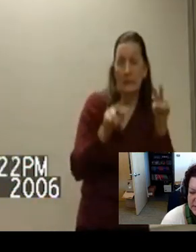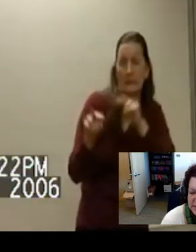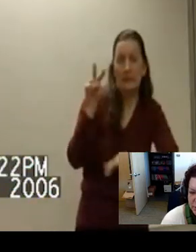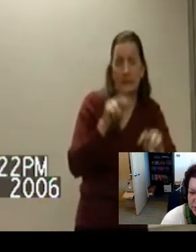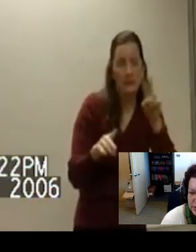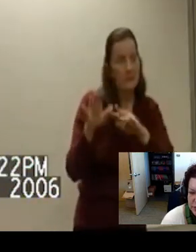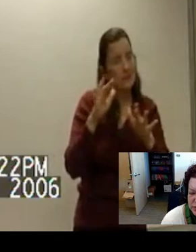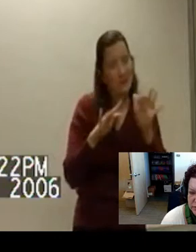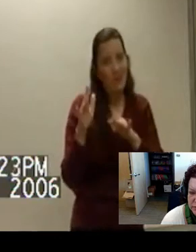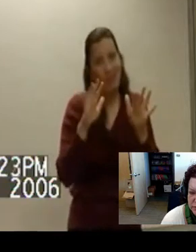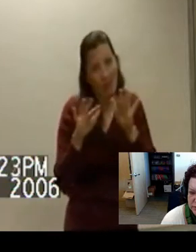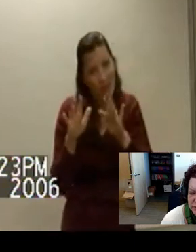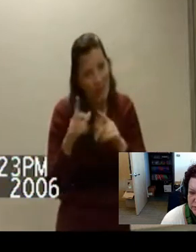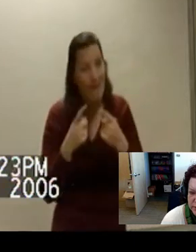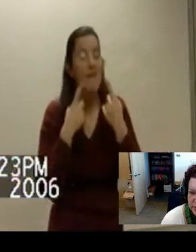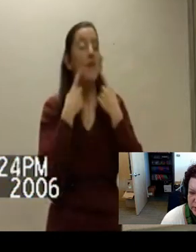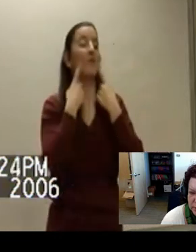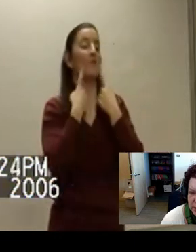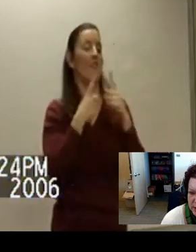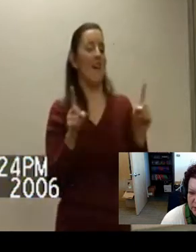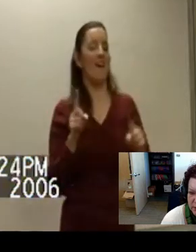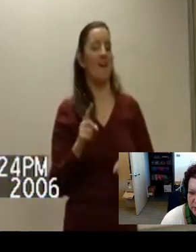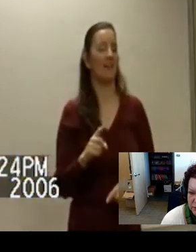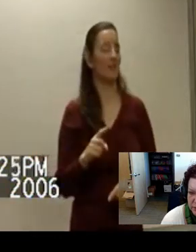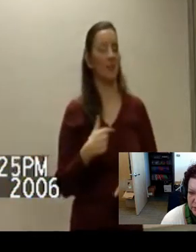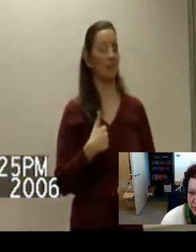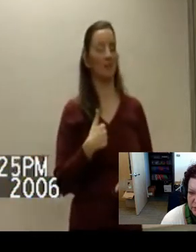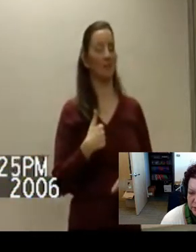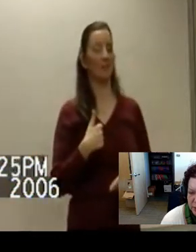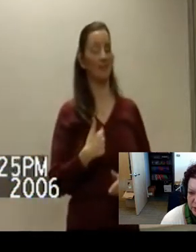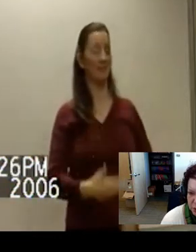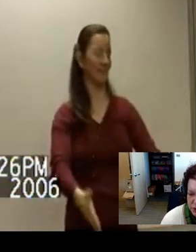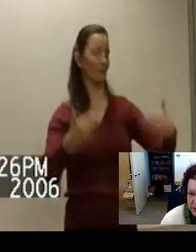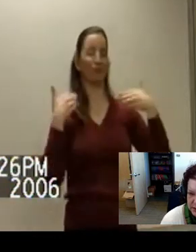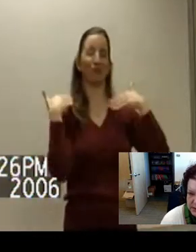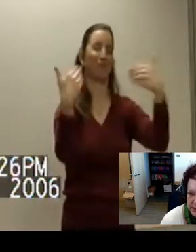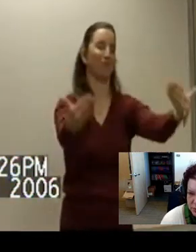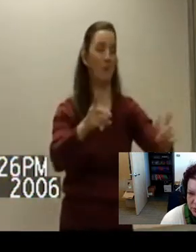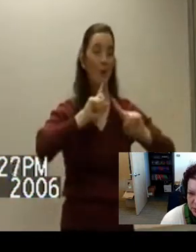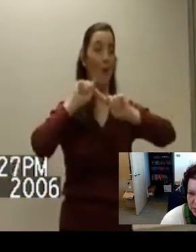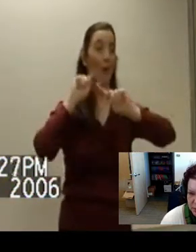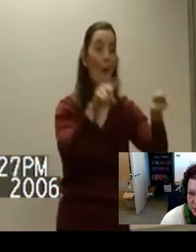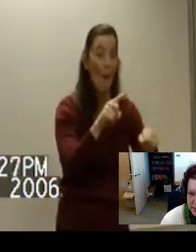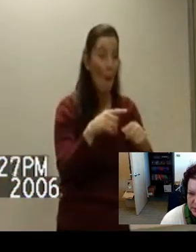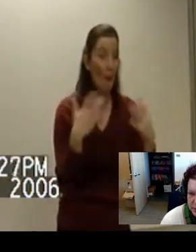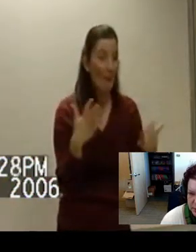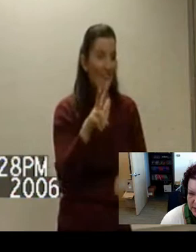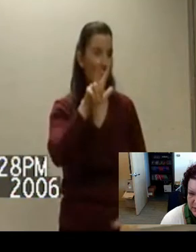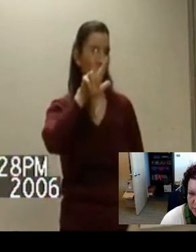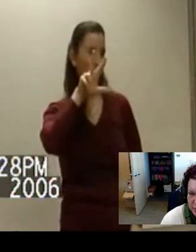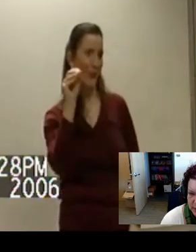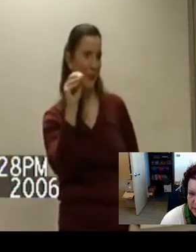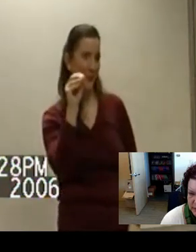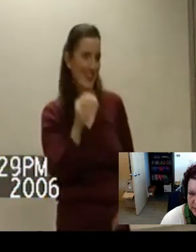we did some research to figure out what kind of, if we wanted more chickens, you know, what breed was going to work best for where we